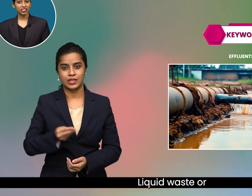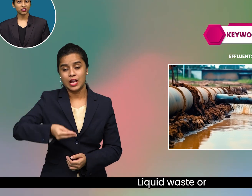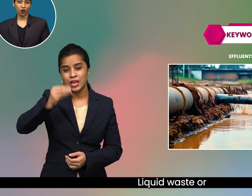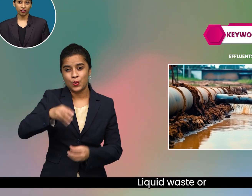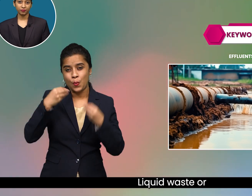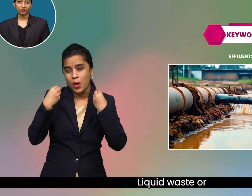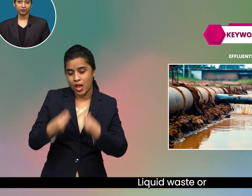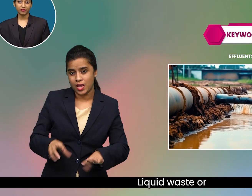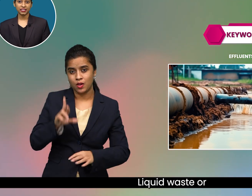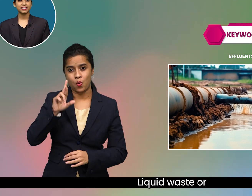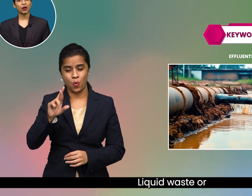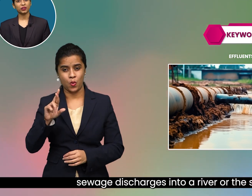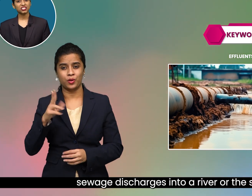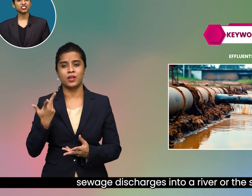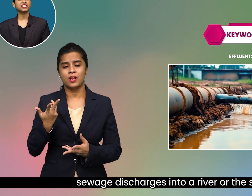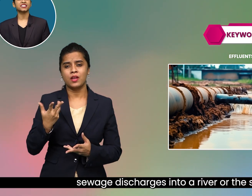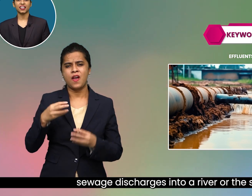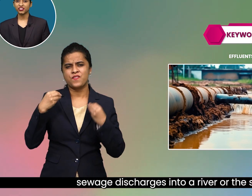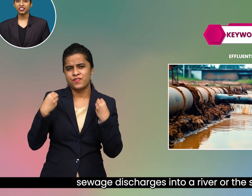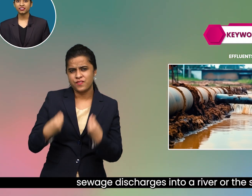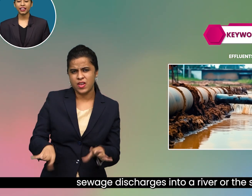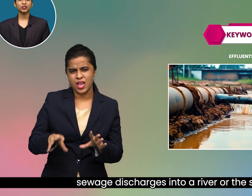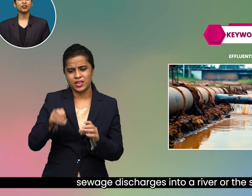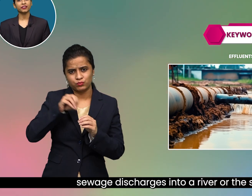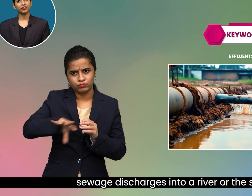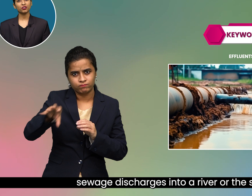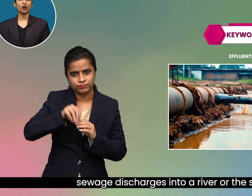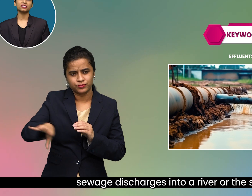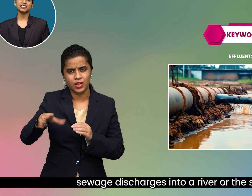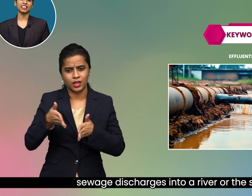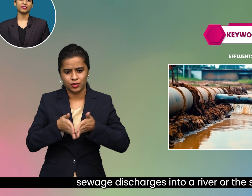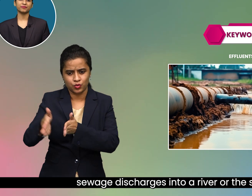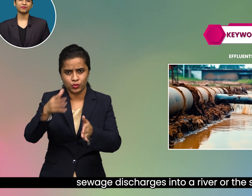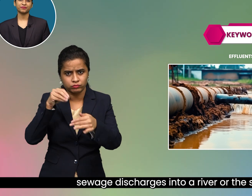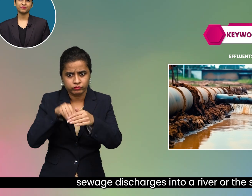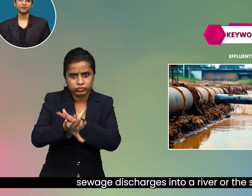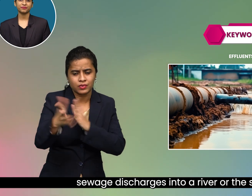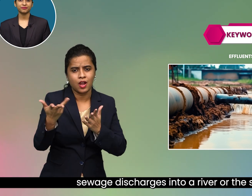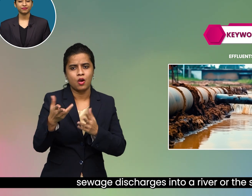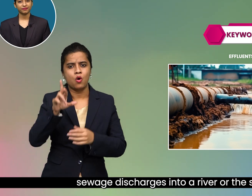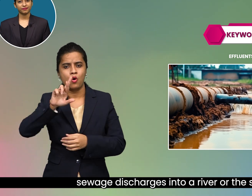Liquid waste or sewage discharges into a river or the sea.